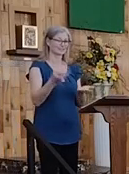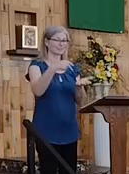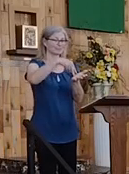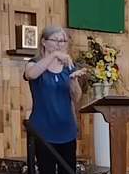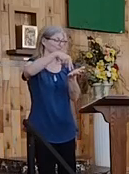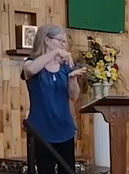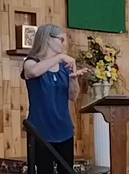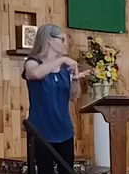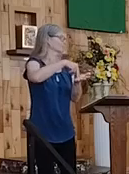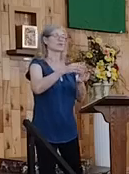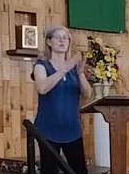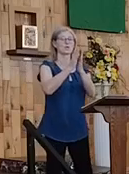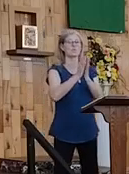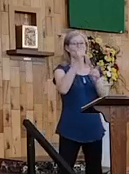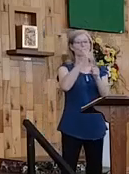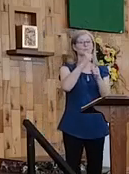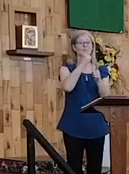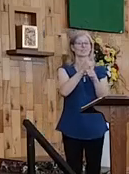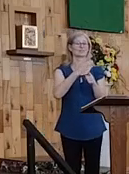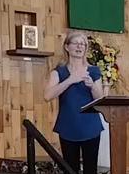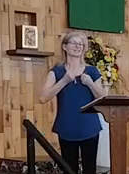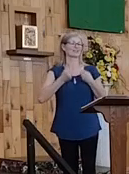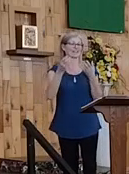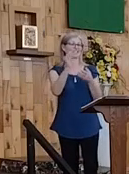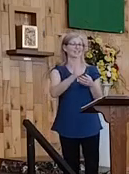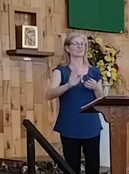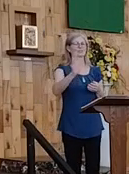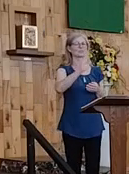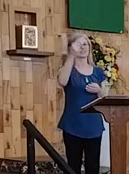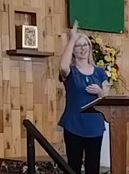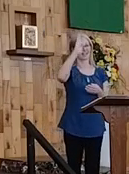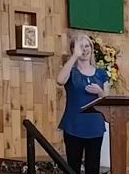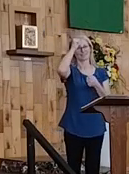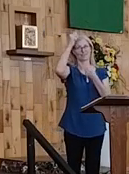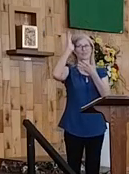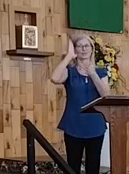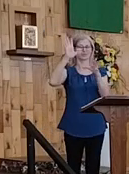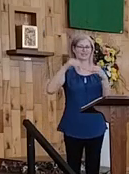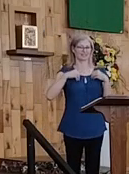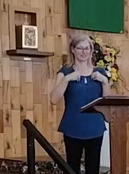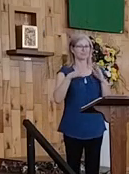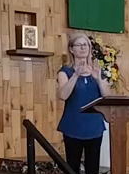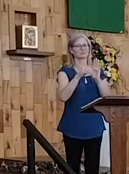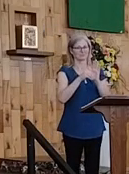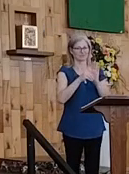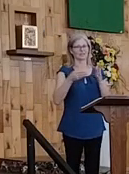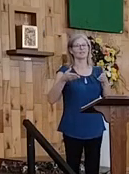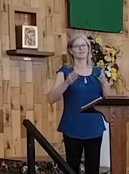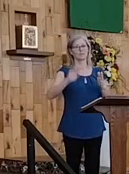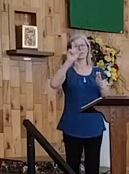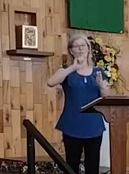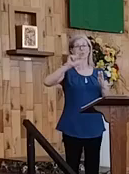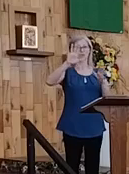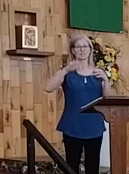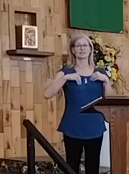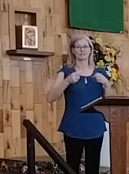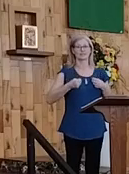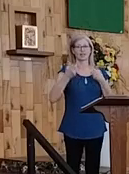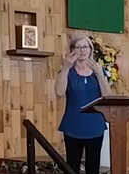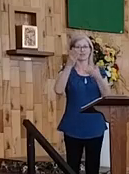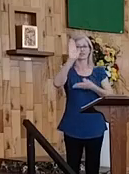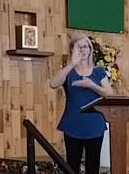brothers and sisters, that my sacrifice and yours may be acceptable to God our Father Almighty.